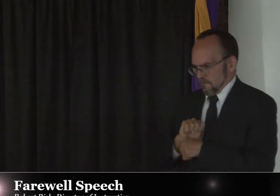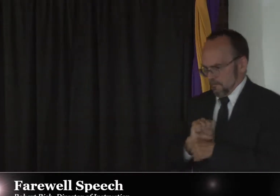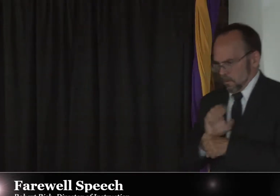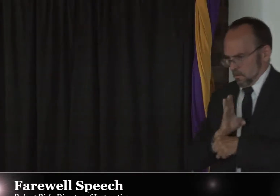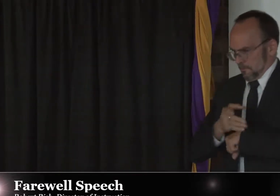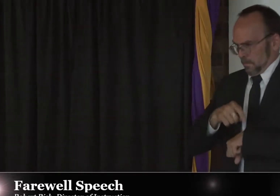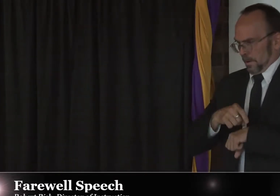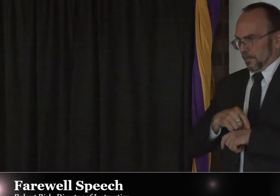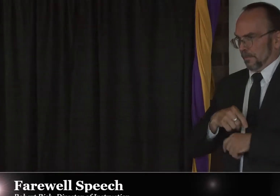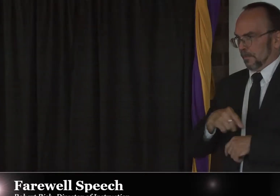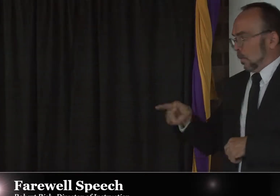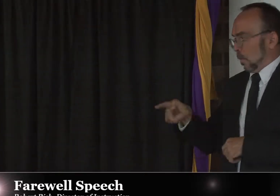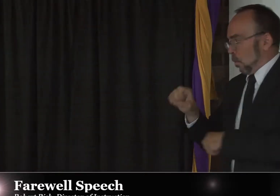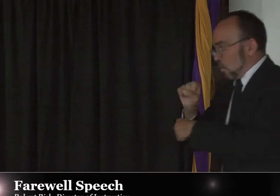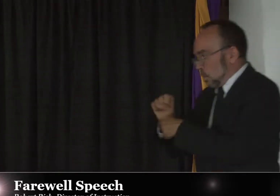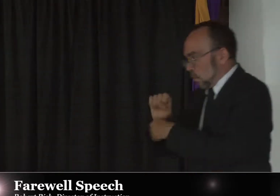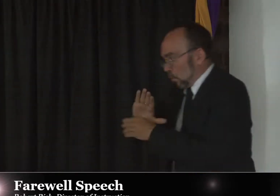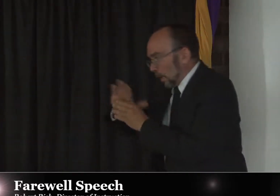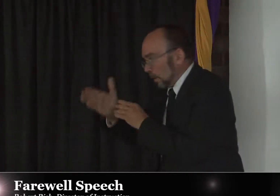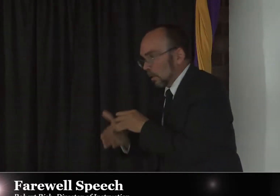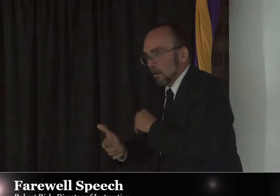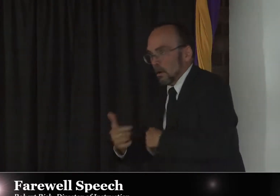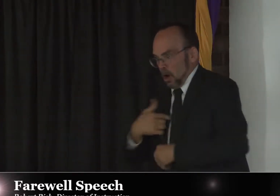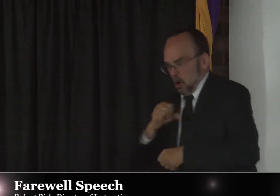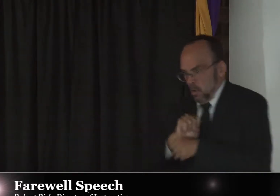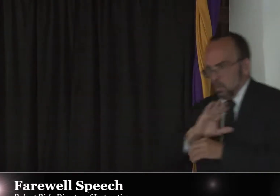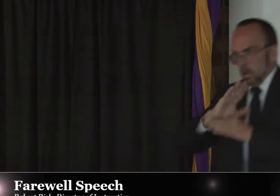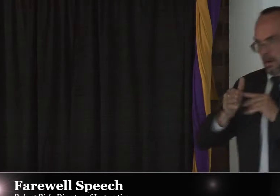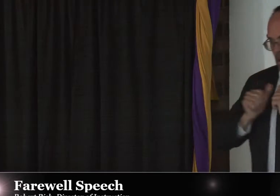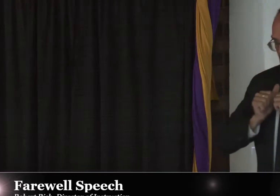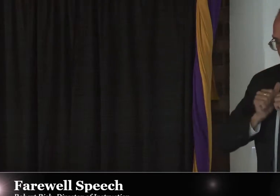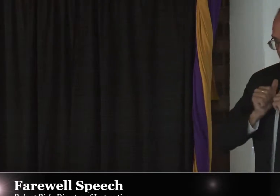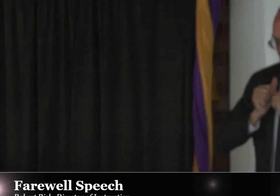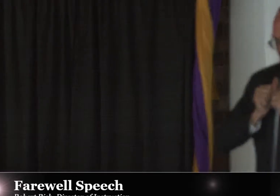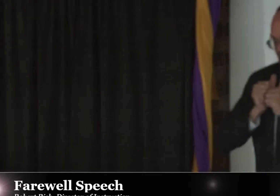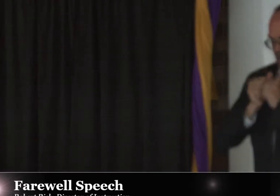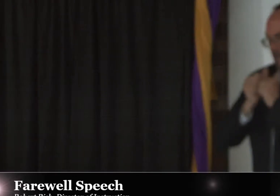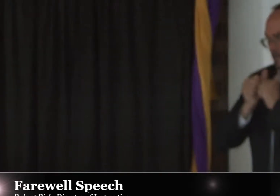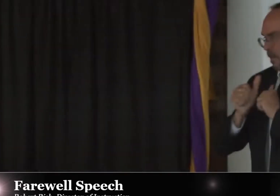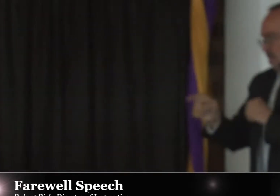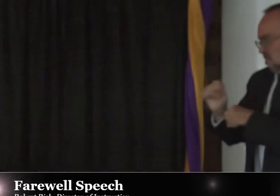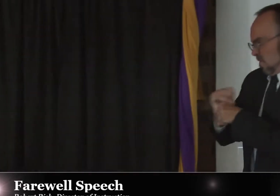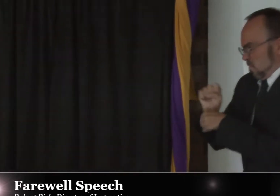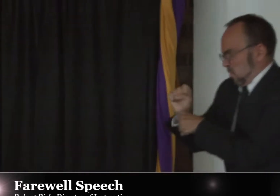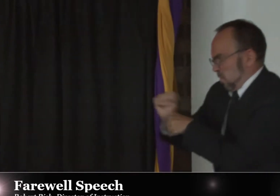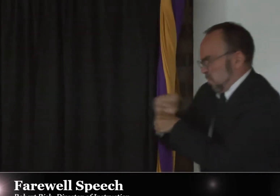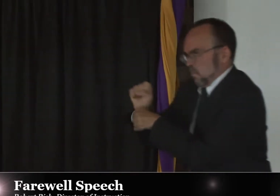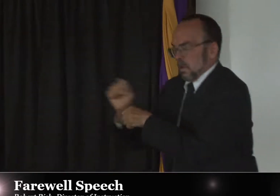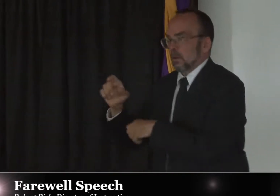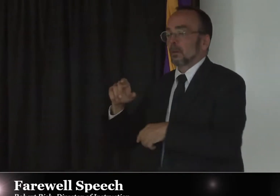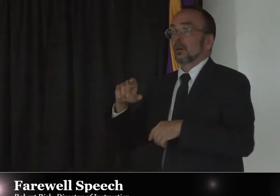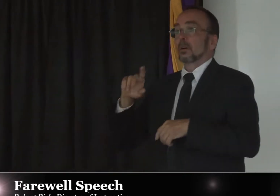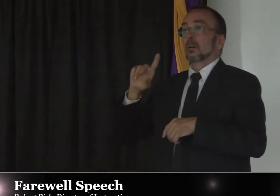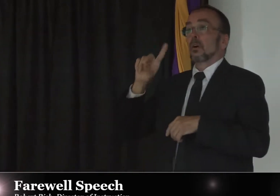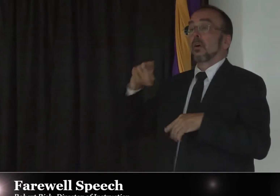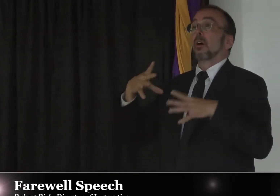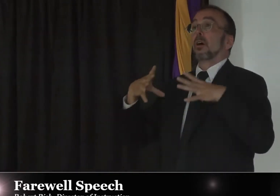Oh, they're working overtime. Oh, then I have to work overtime. They're working weekends. I had to work all the weekends. I had to